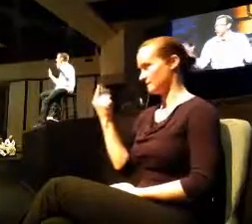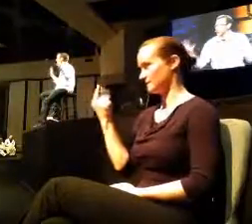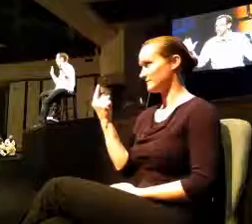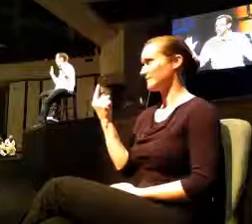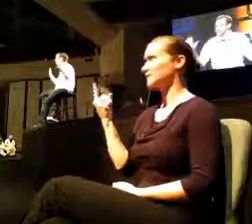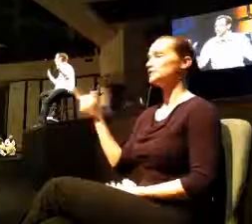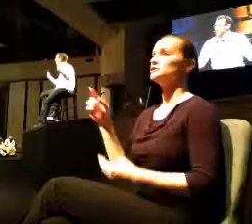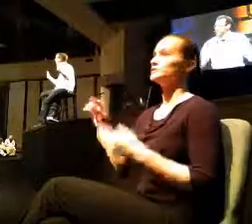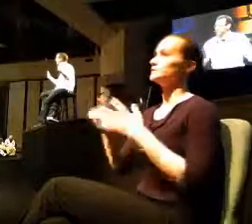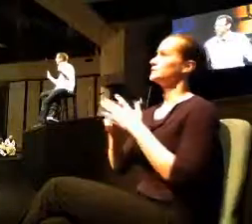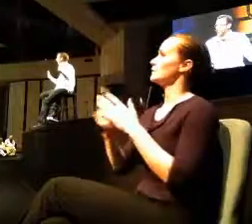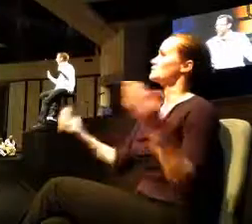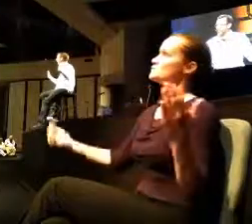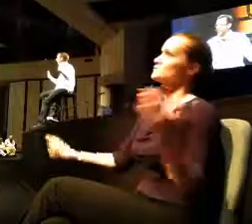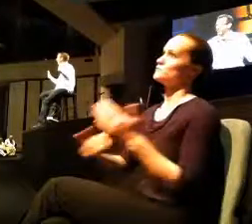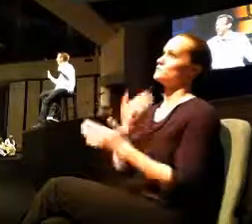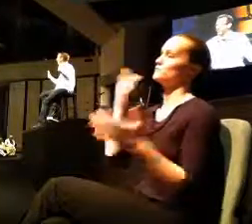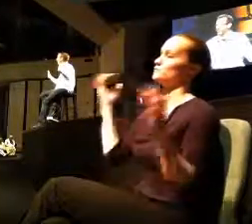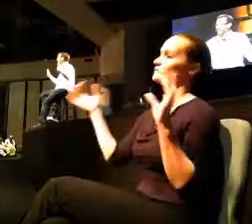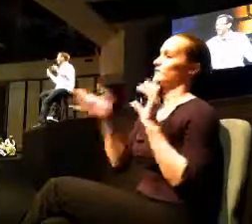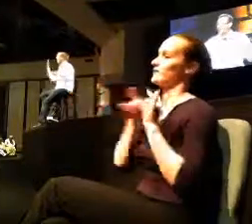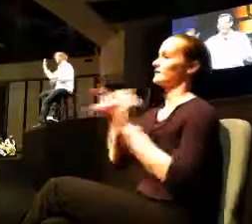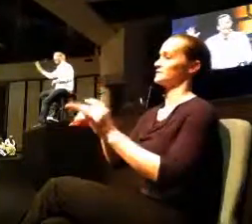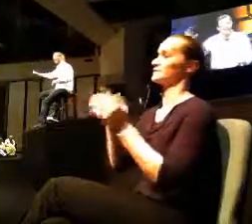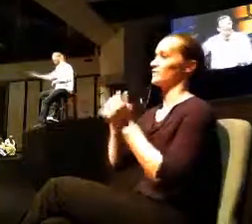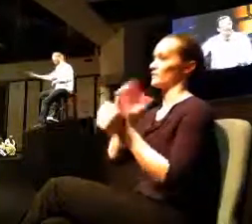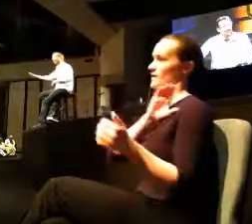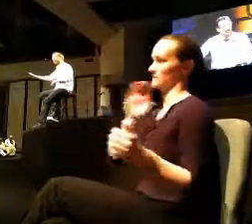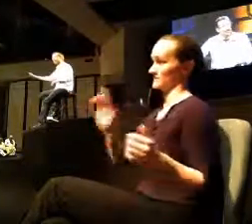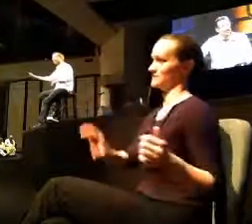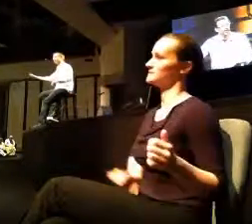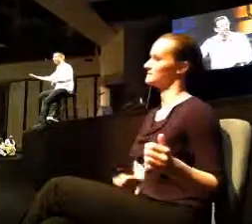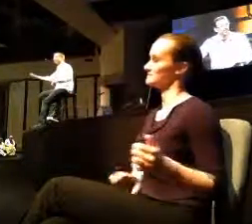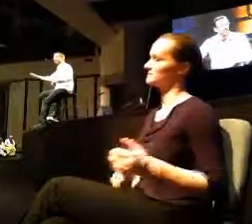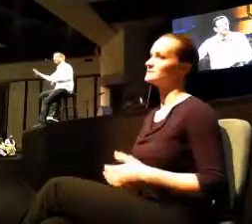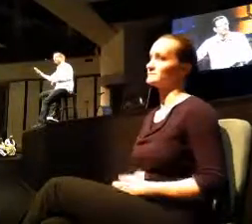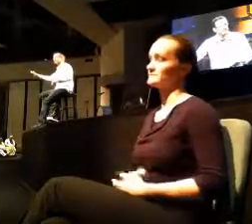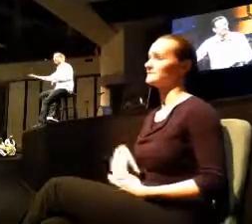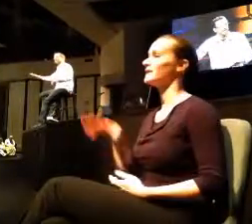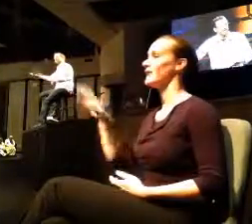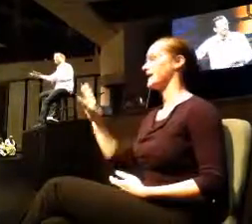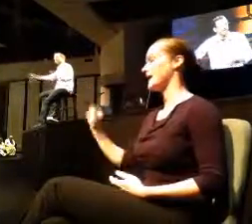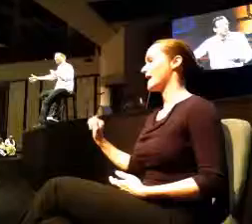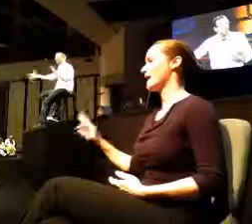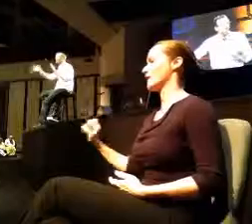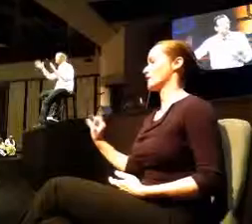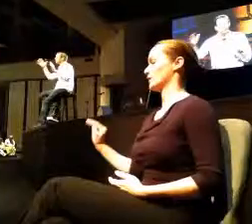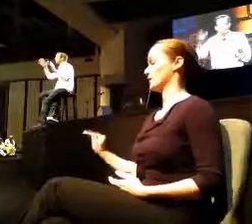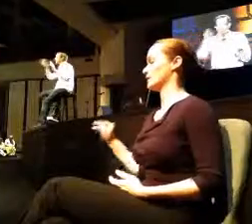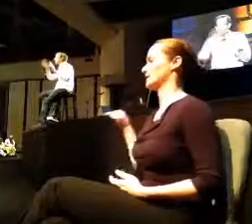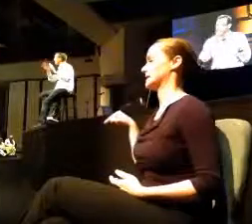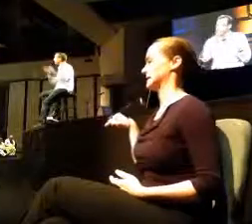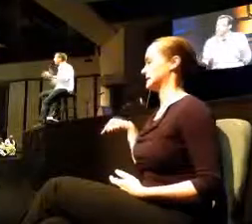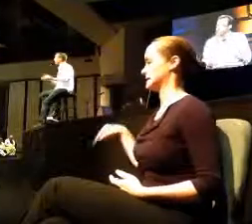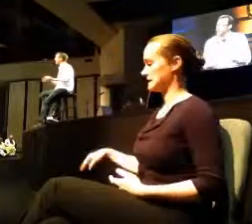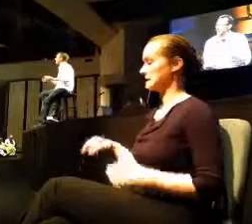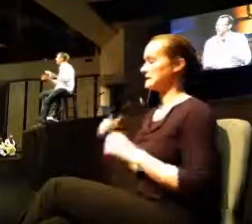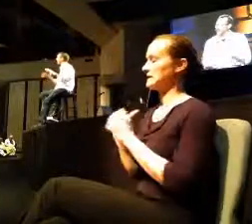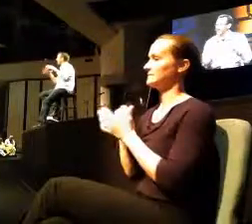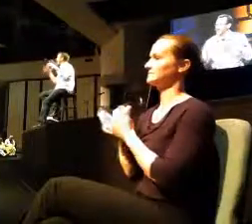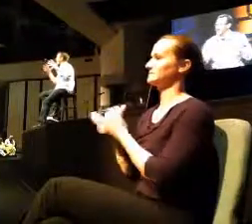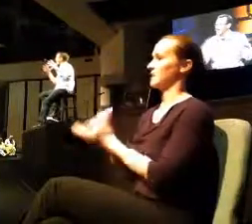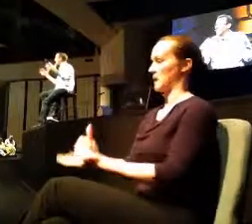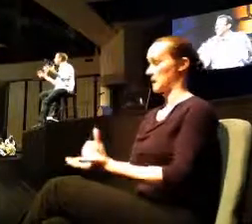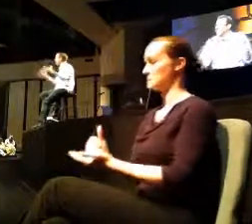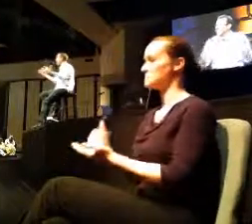with Christ in the most amazing way. And Aaron sustained and was a part of a movement that got passed on to